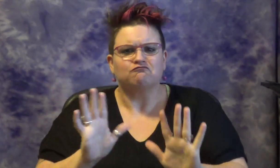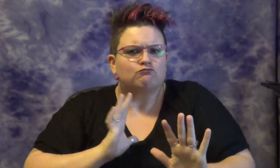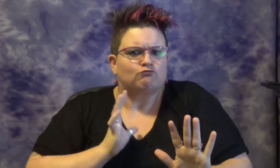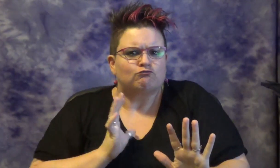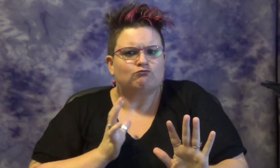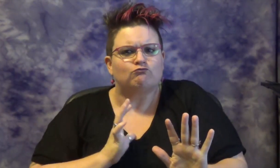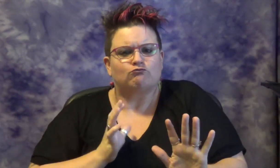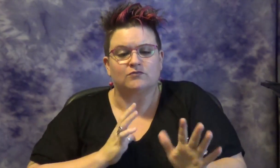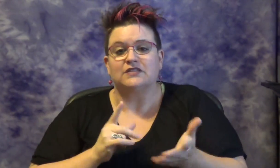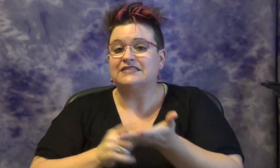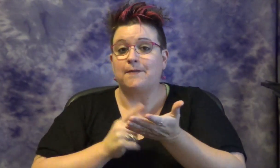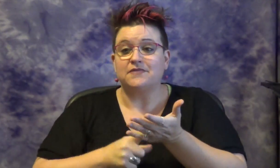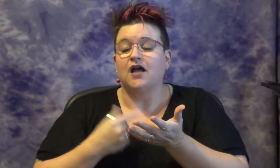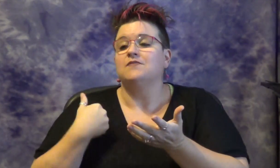sometimes you try to find a good fit.